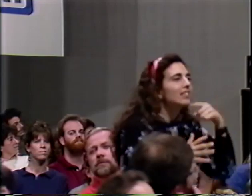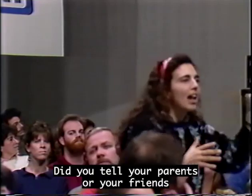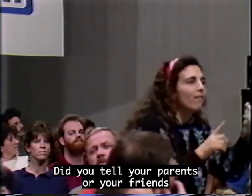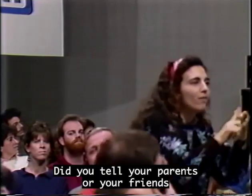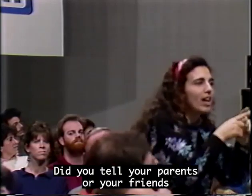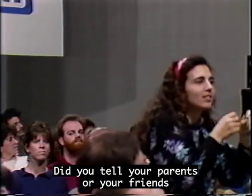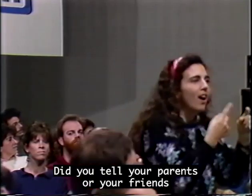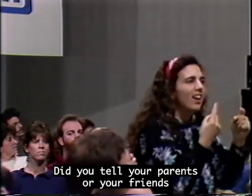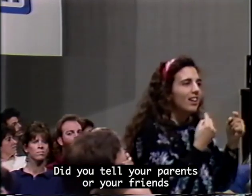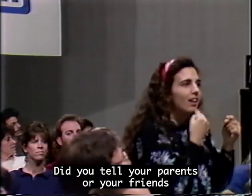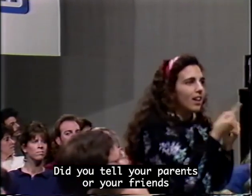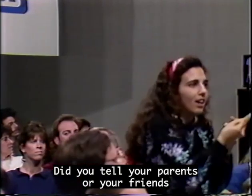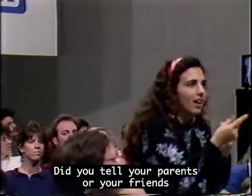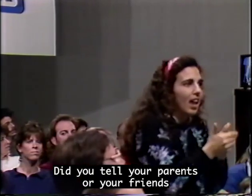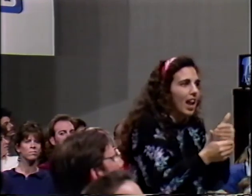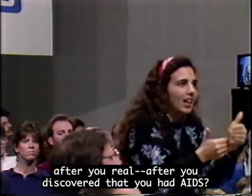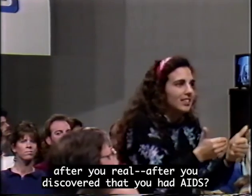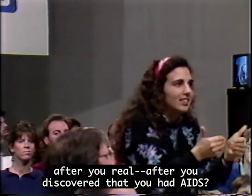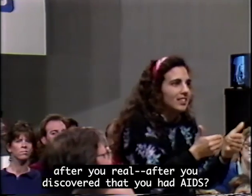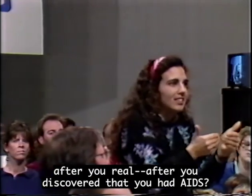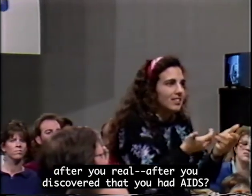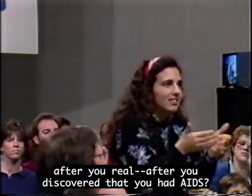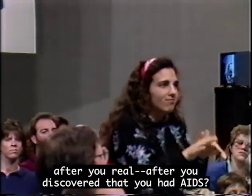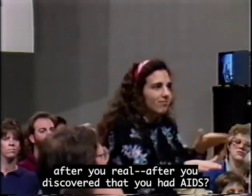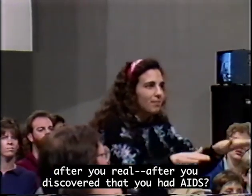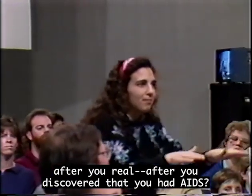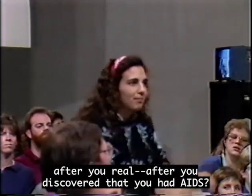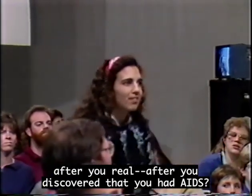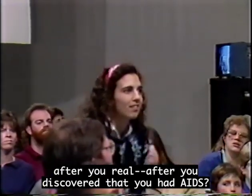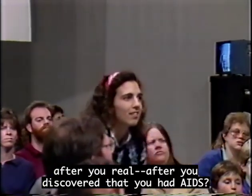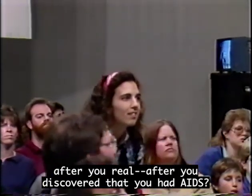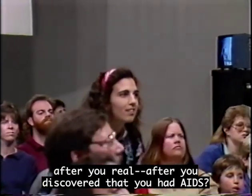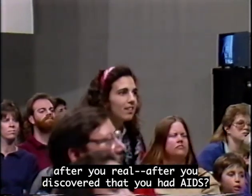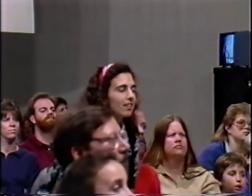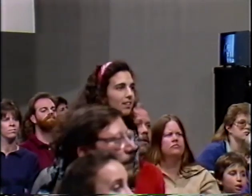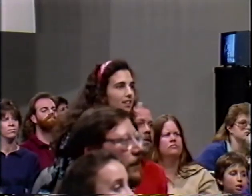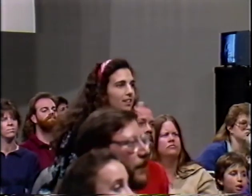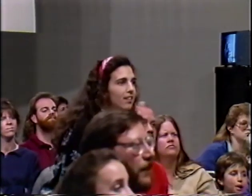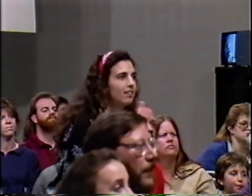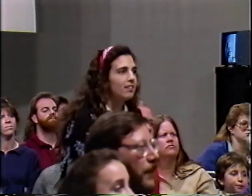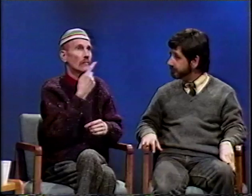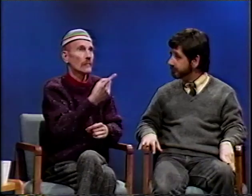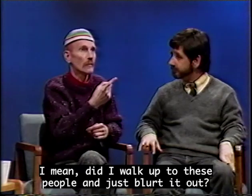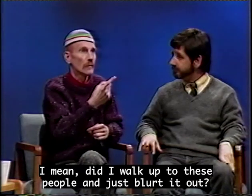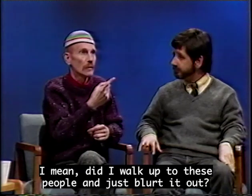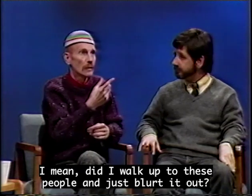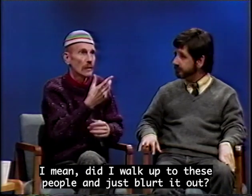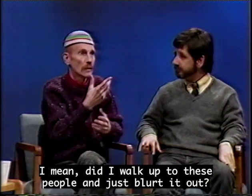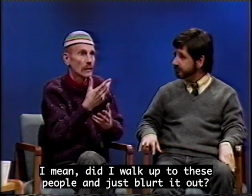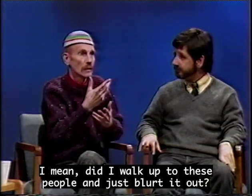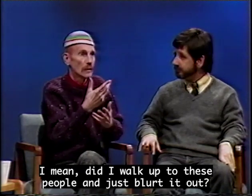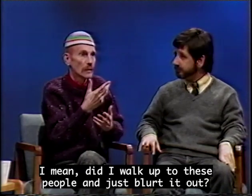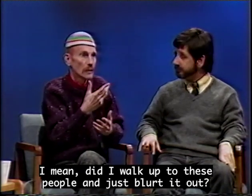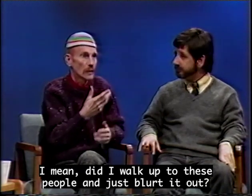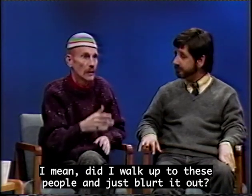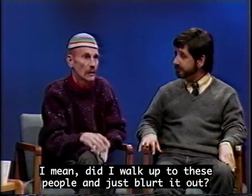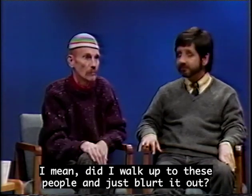did you tell your parents or your friends after you discovered that you had AIDS? So, I mean, did I walk up to these people and just blurt it